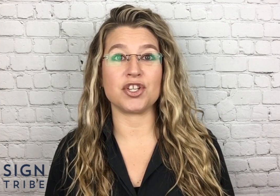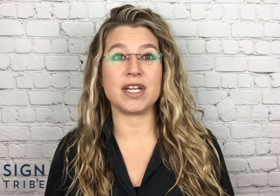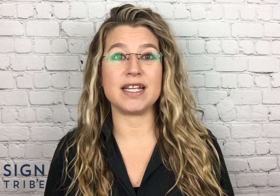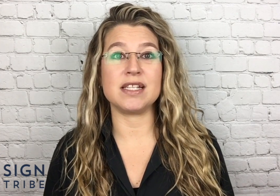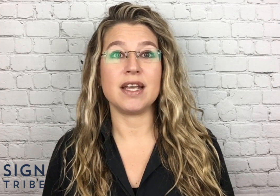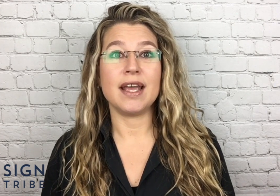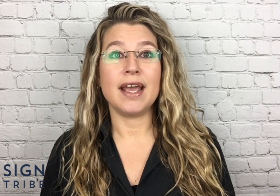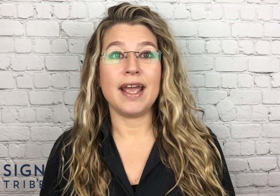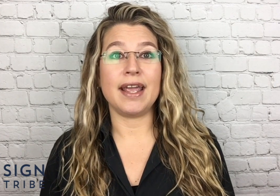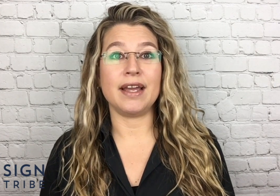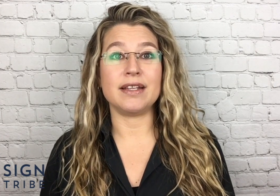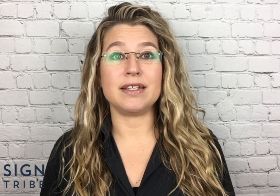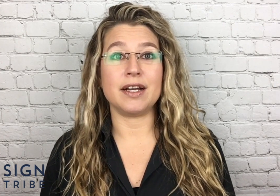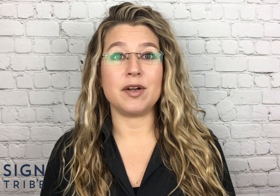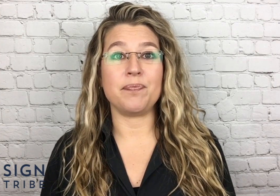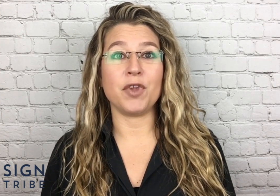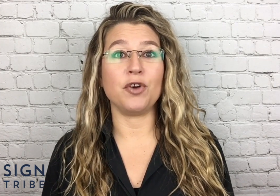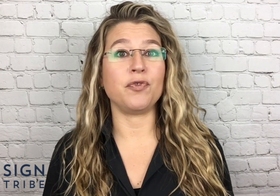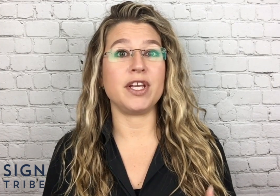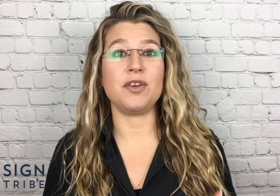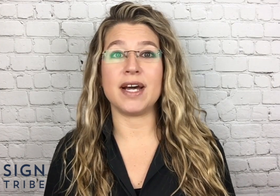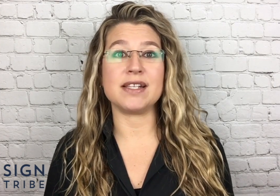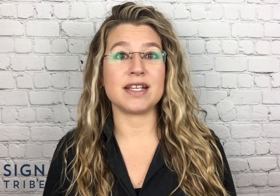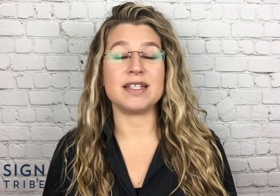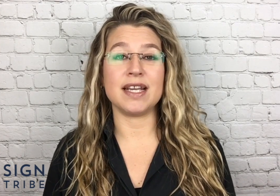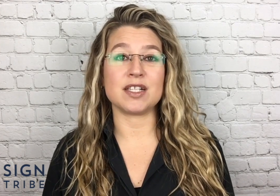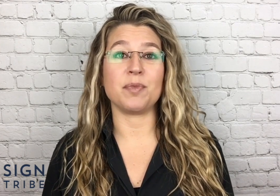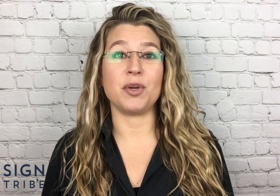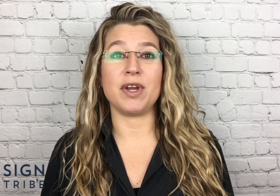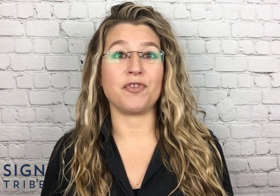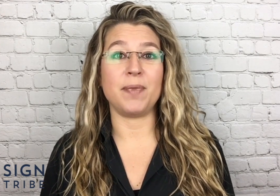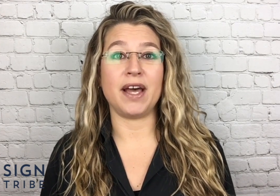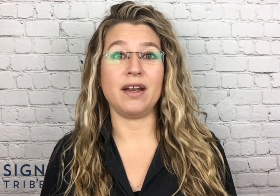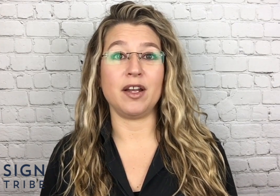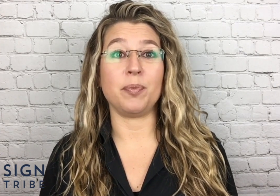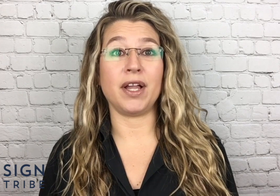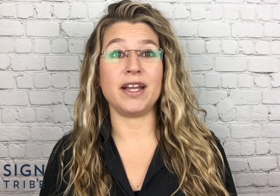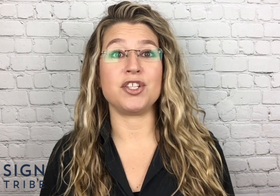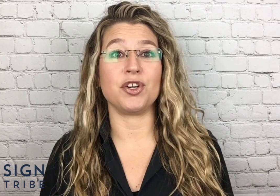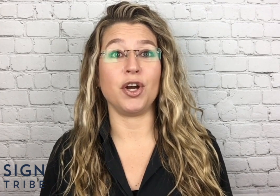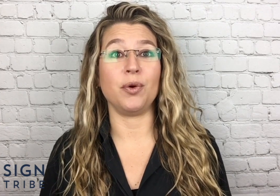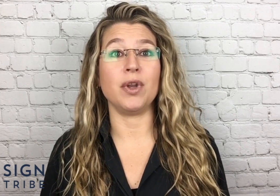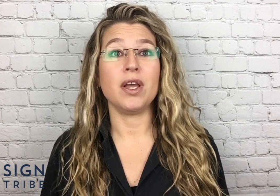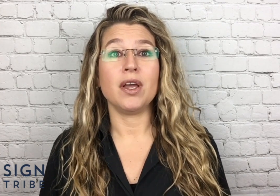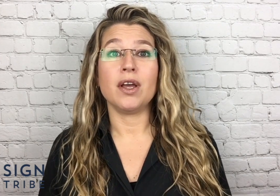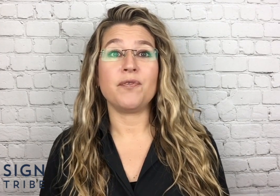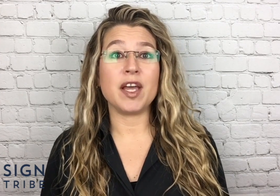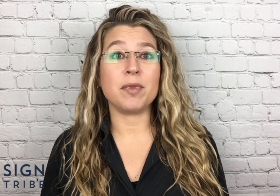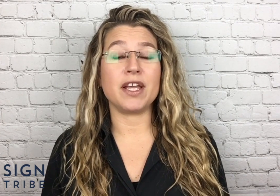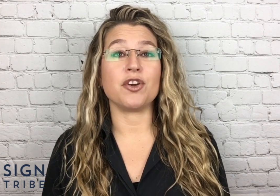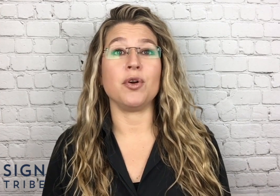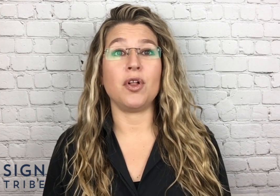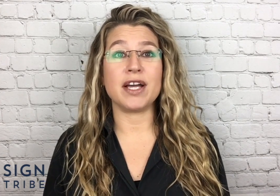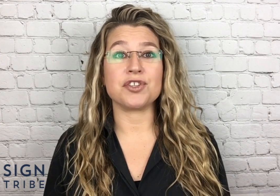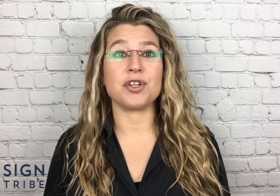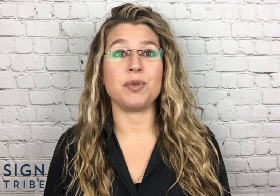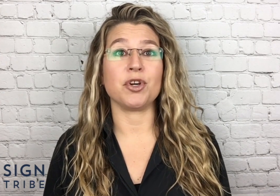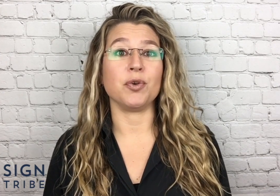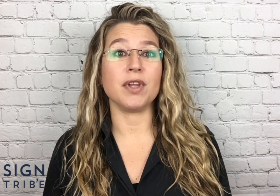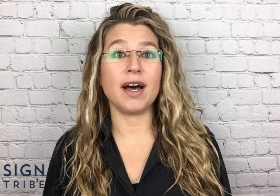needs, and hopefully you guys can take something away from that and apply it to your own family, your own classroom, your own